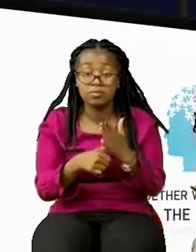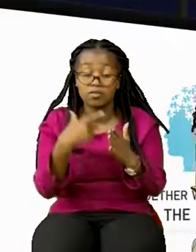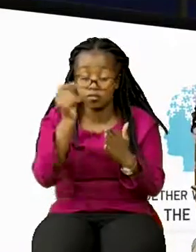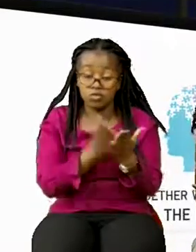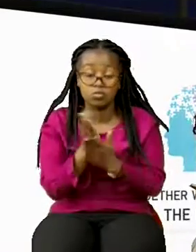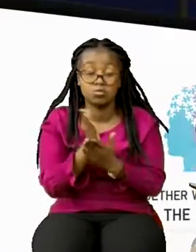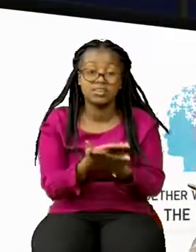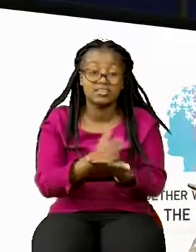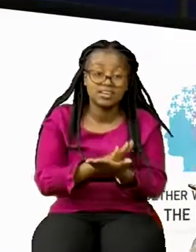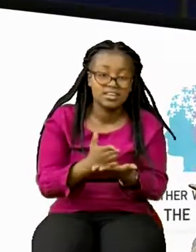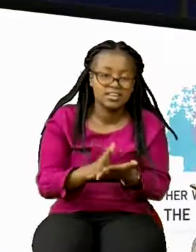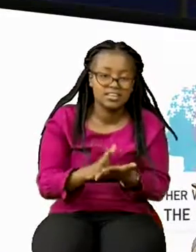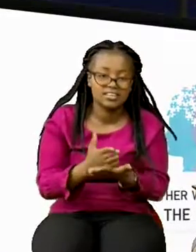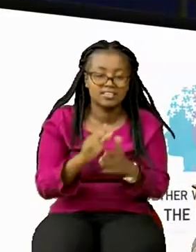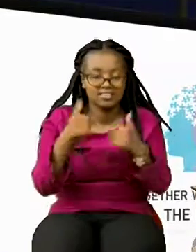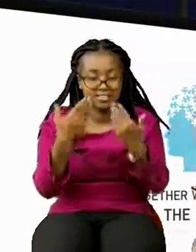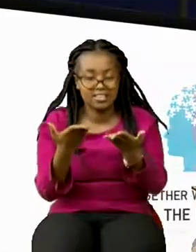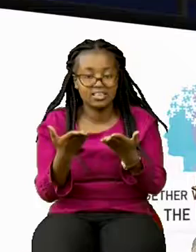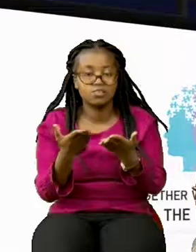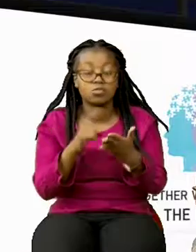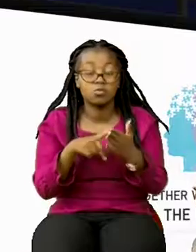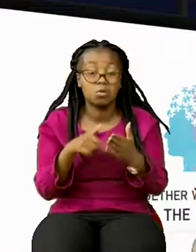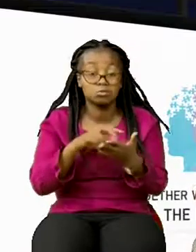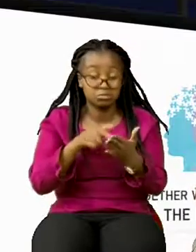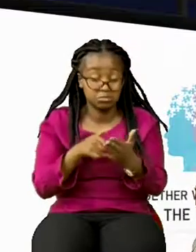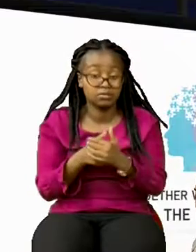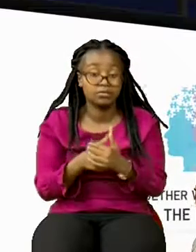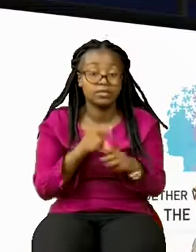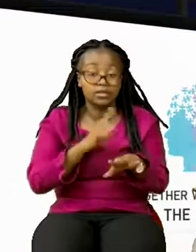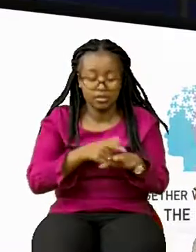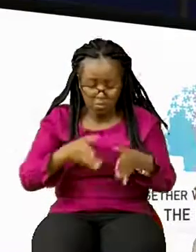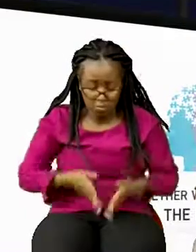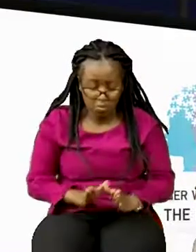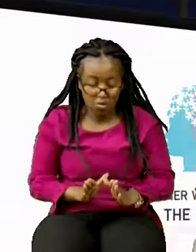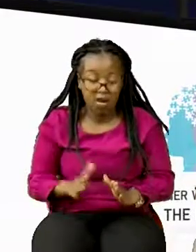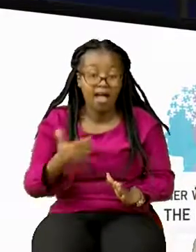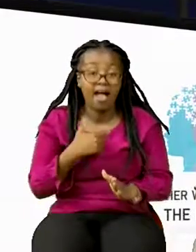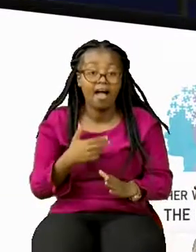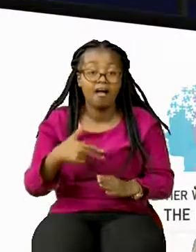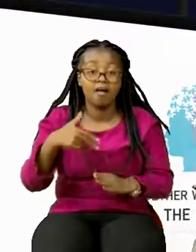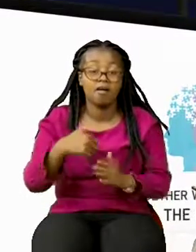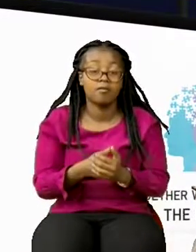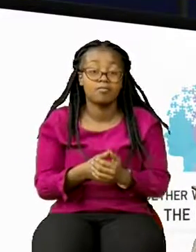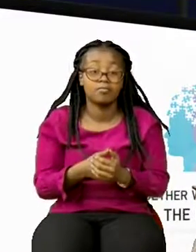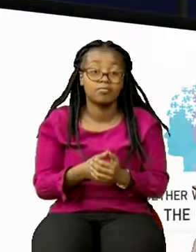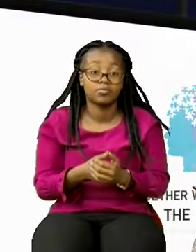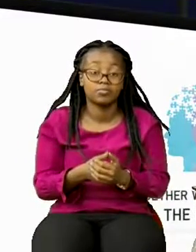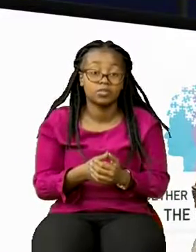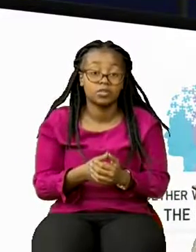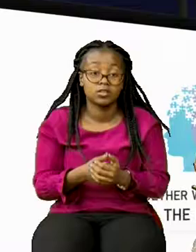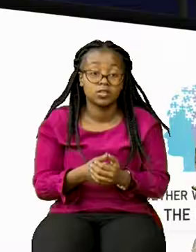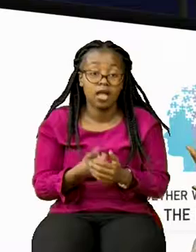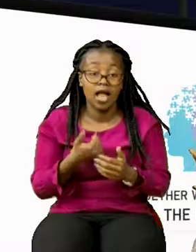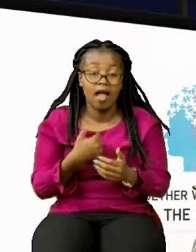sharing is what actually gives you a real touch of what it was. Because when he was born, he had very high reflux. This is where